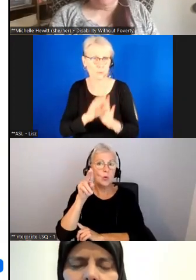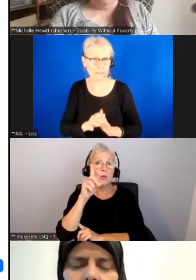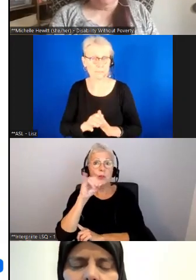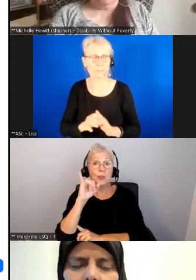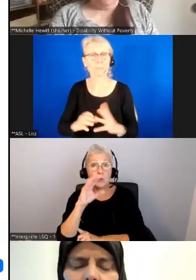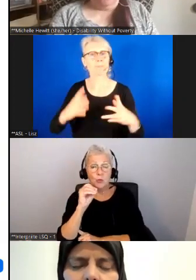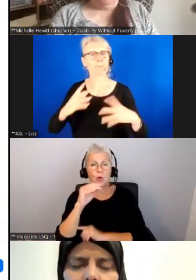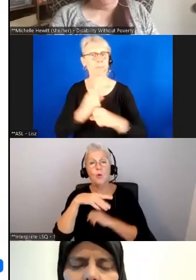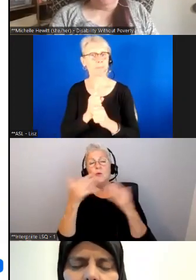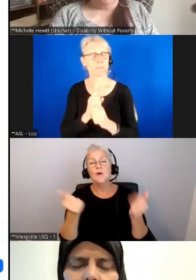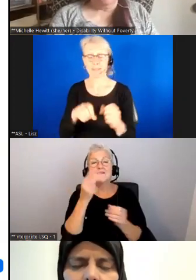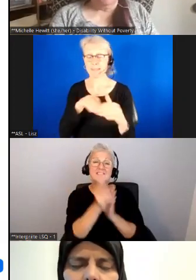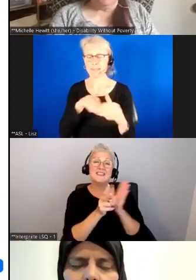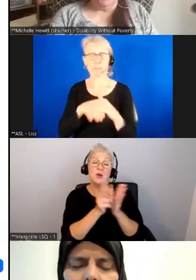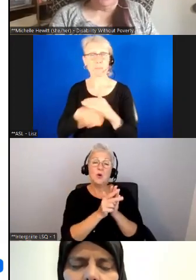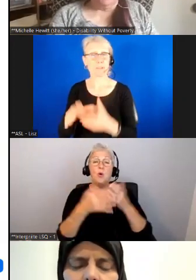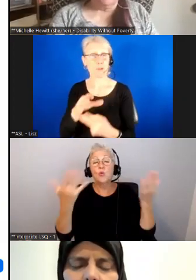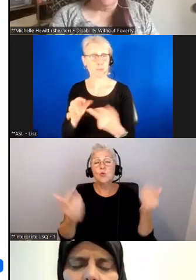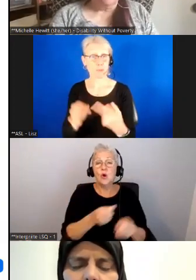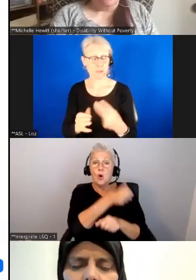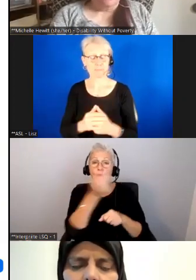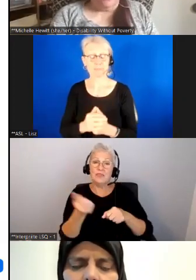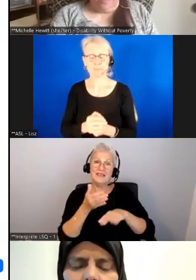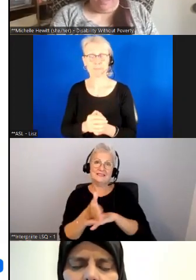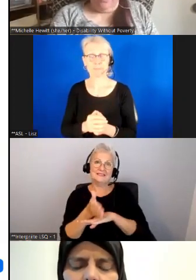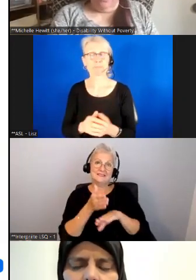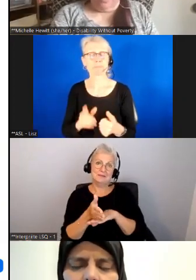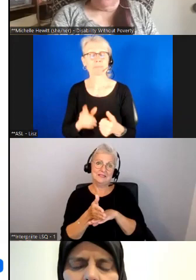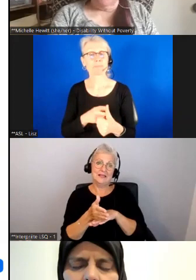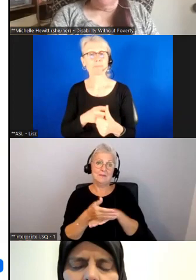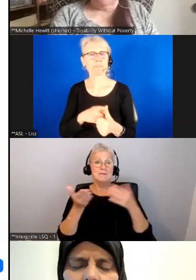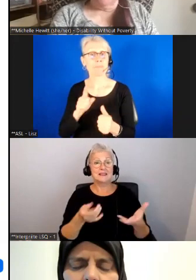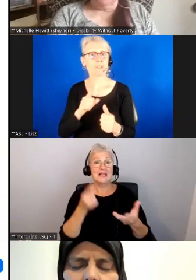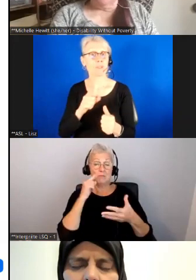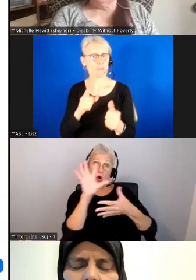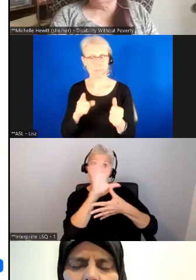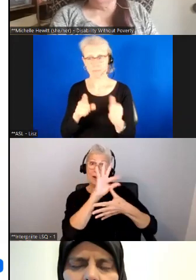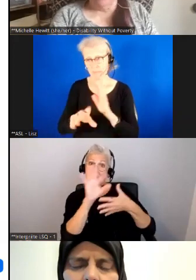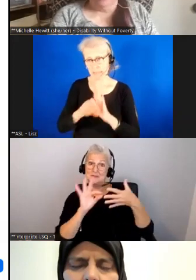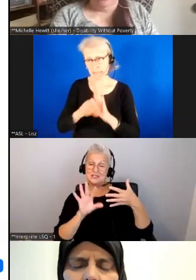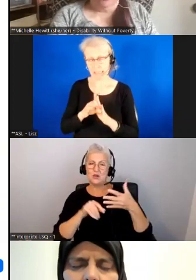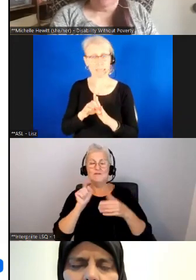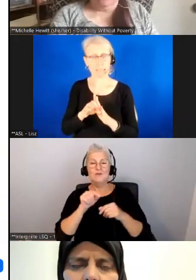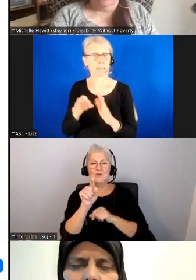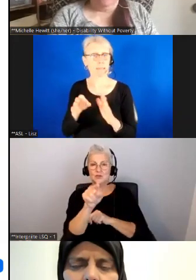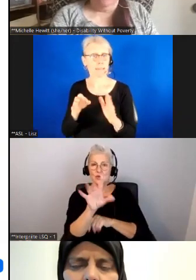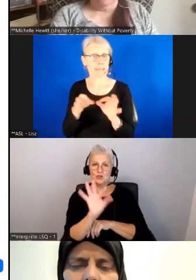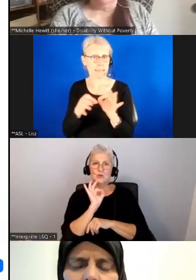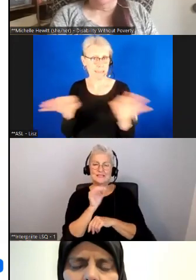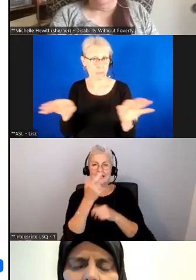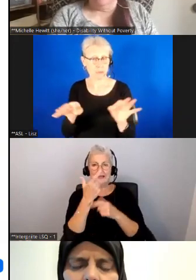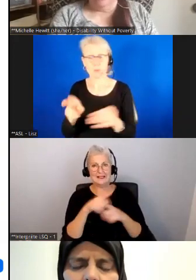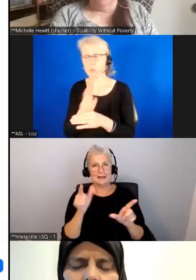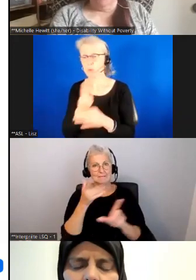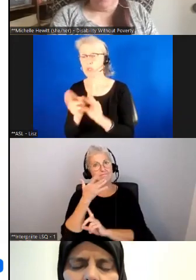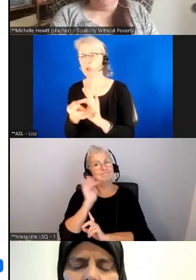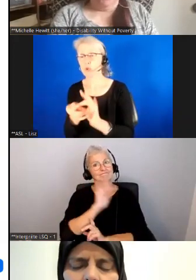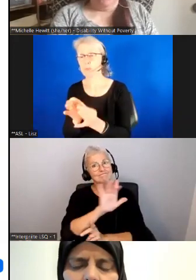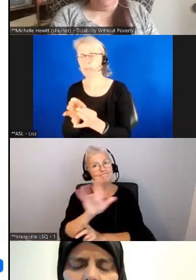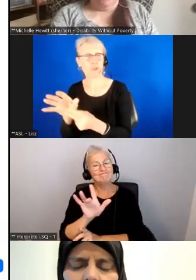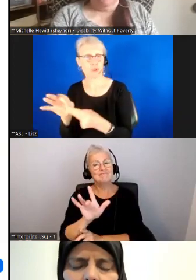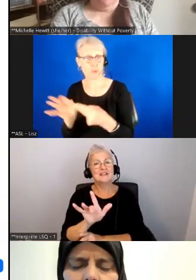summarize our accessibility options, please select your language using the interpretation option.